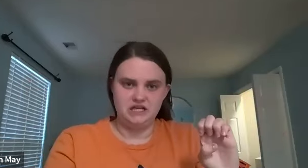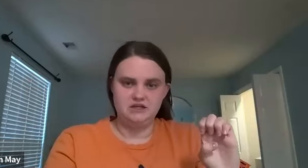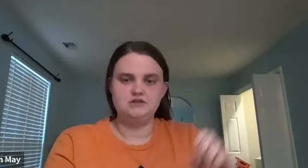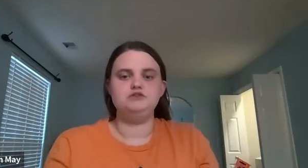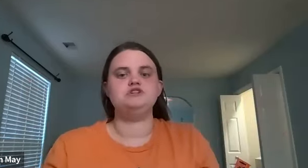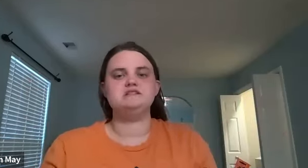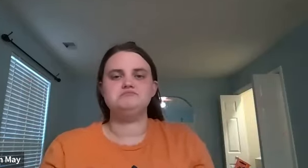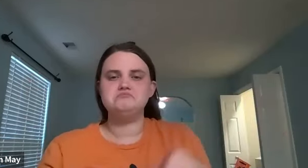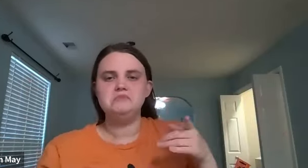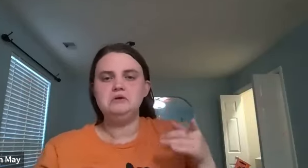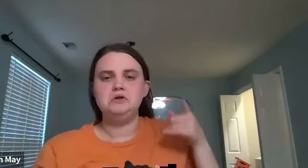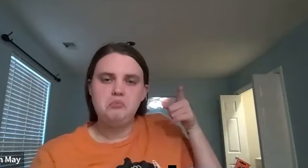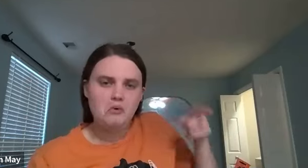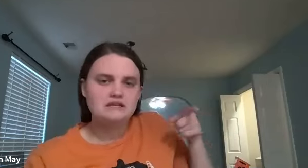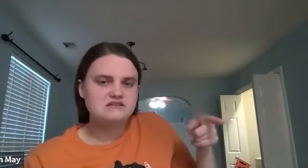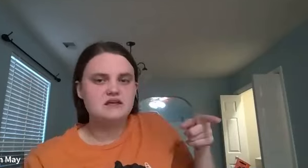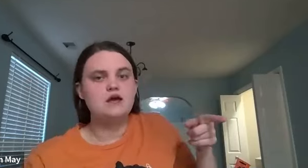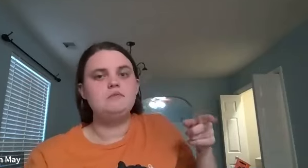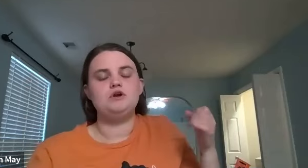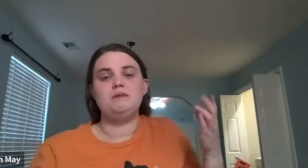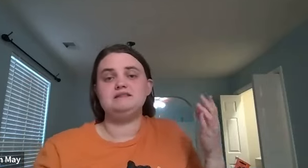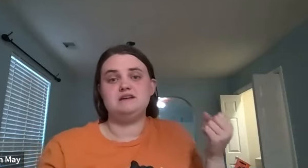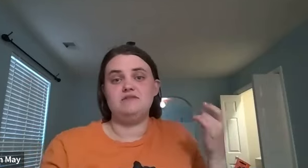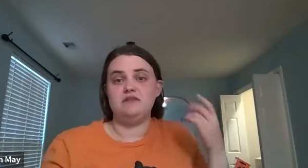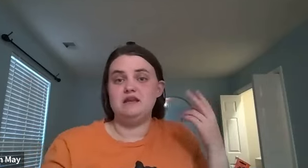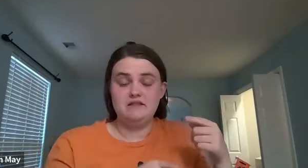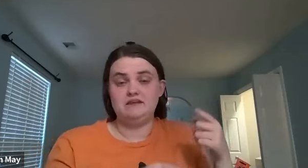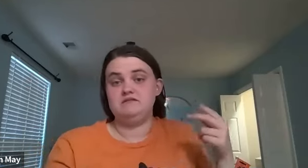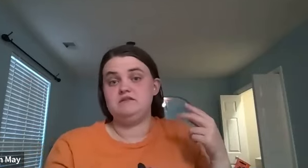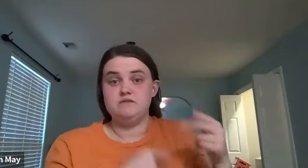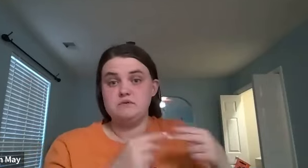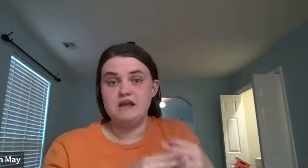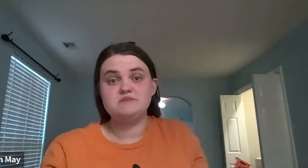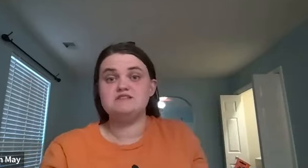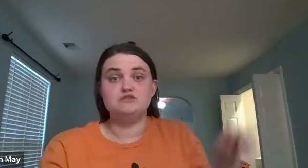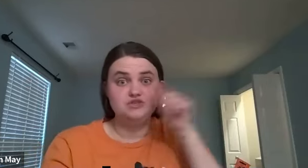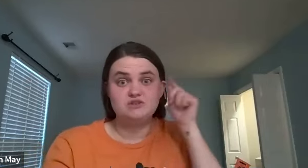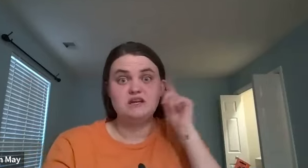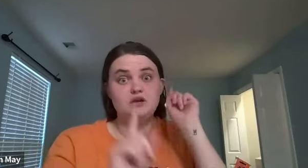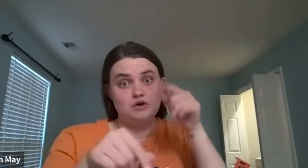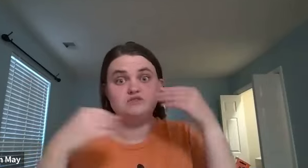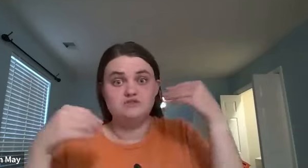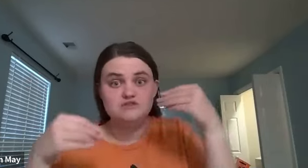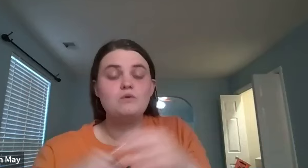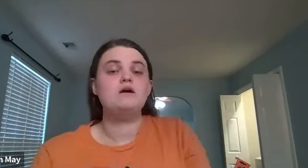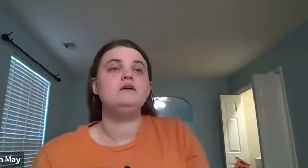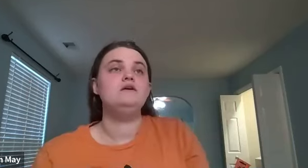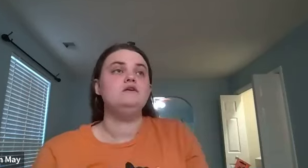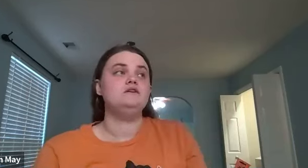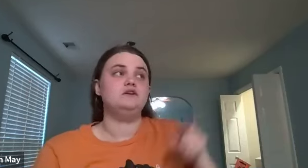she. You point to them, or you might sign the name, like give them the name sign. So Gillian goes to the store, you